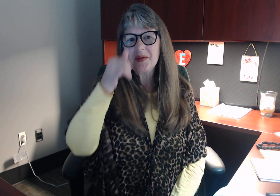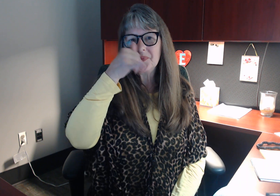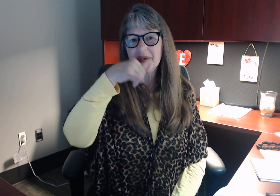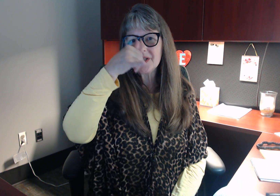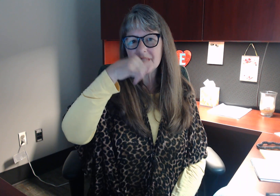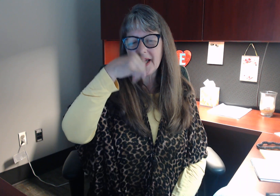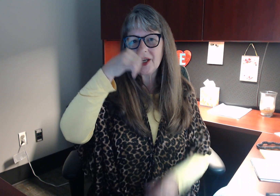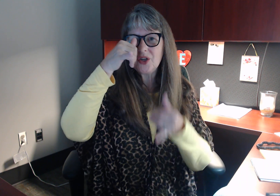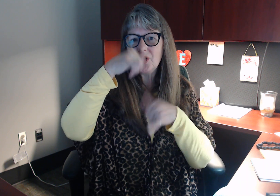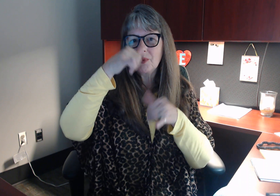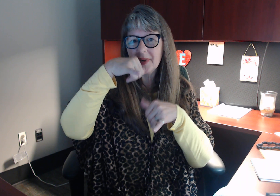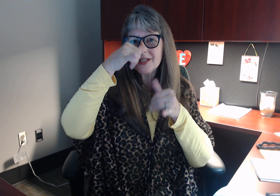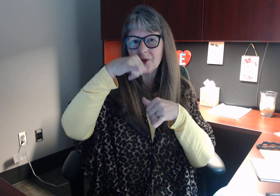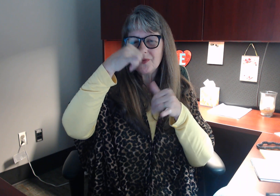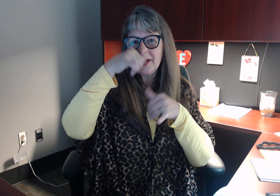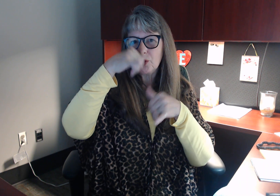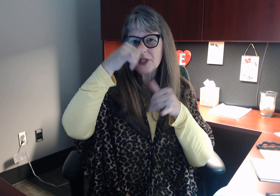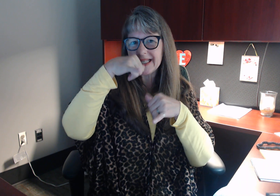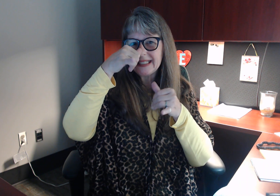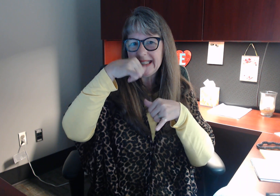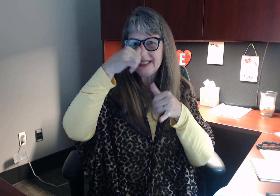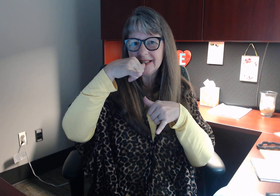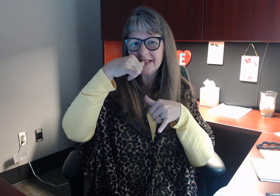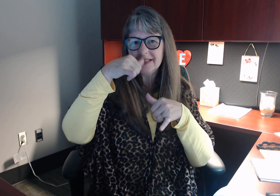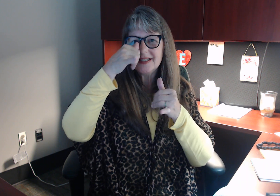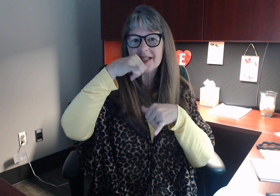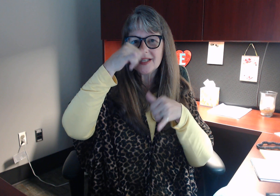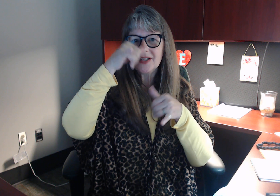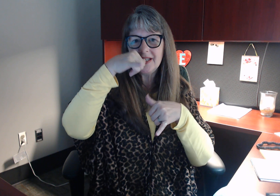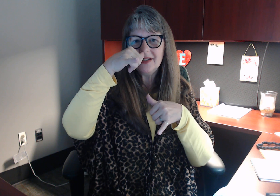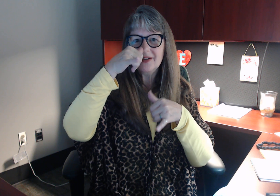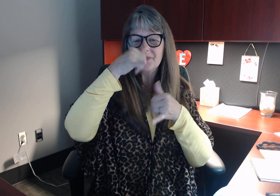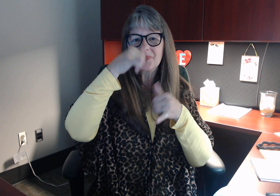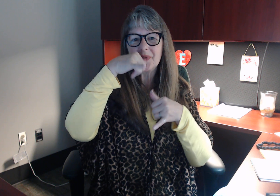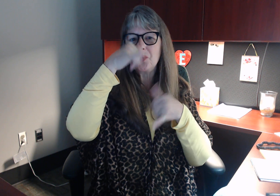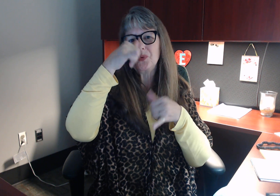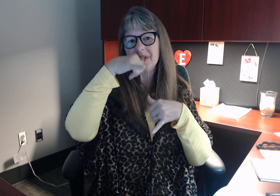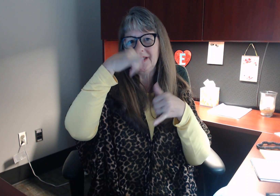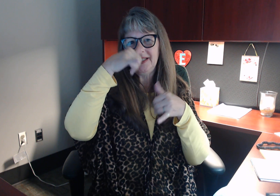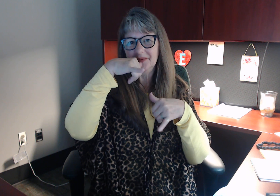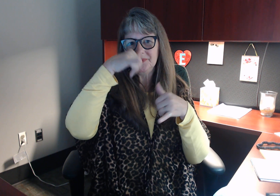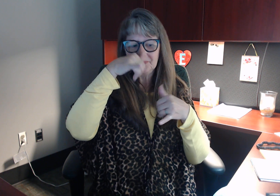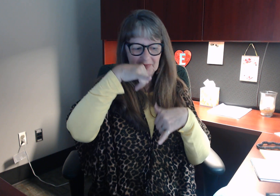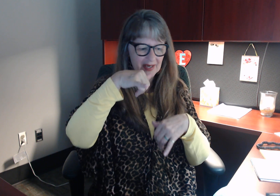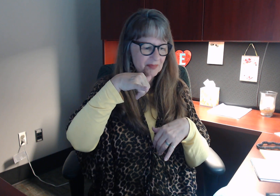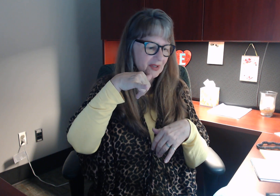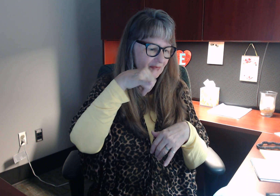This is like humorous or funny or silly. Silly. Oh, you silly. Hey, but they're funny or